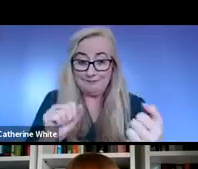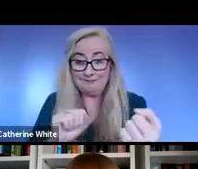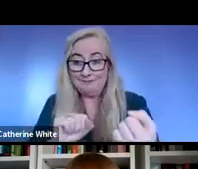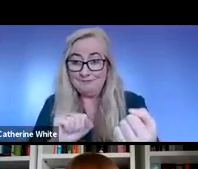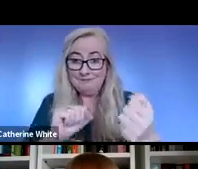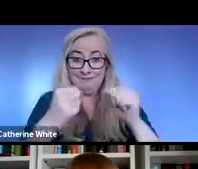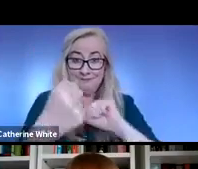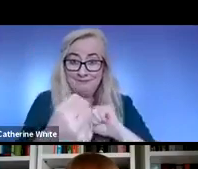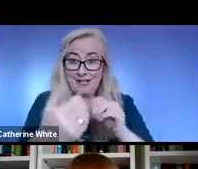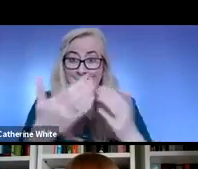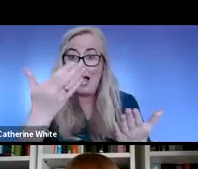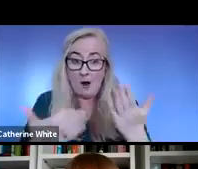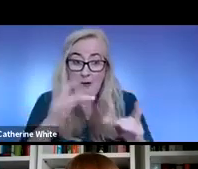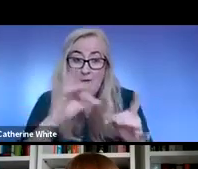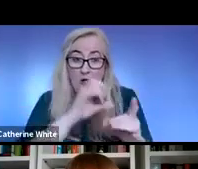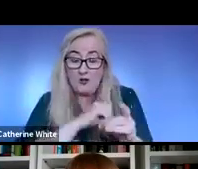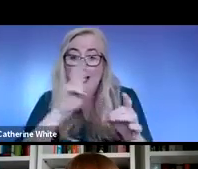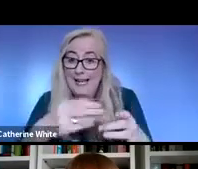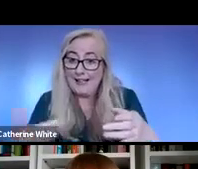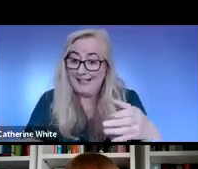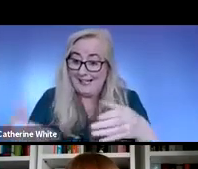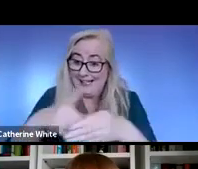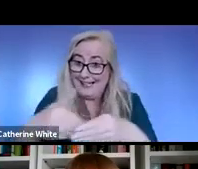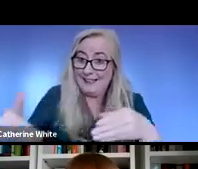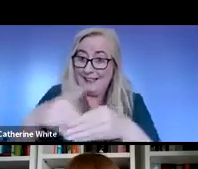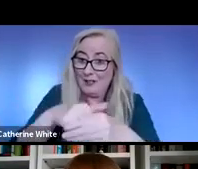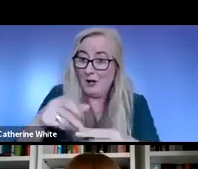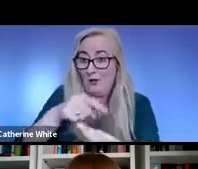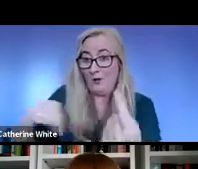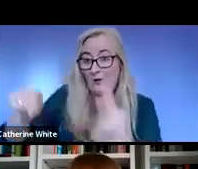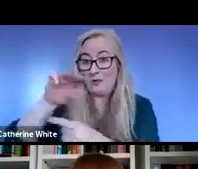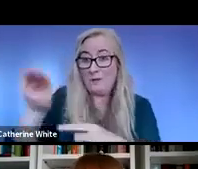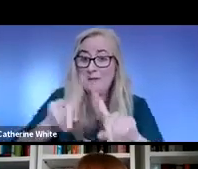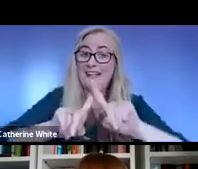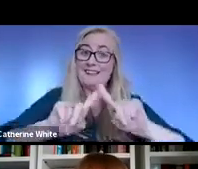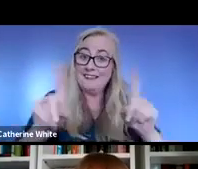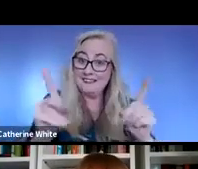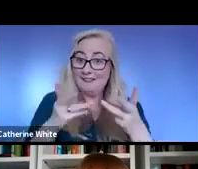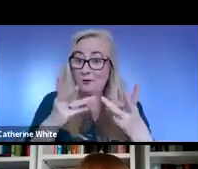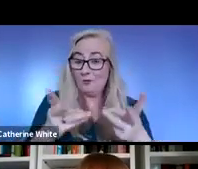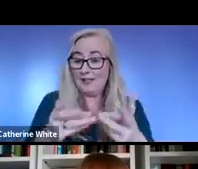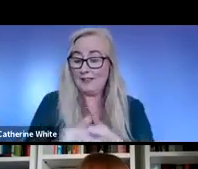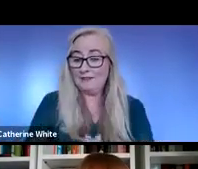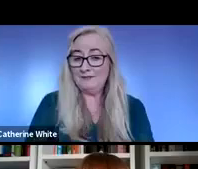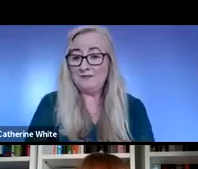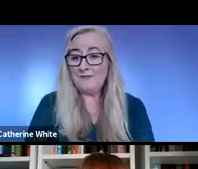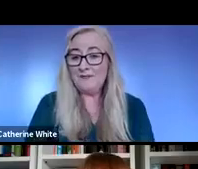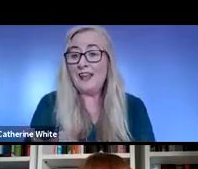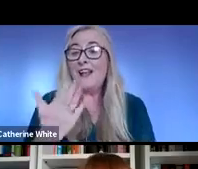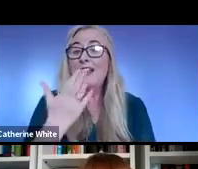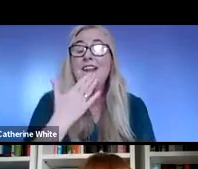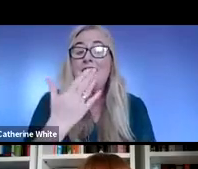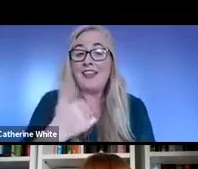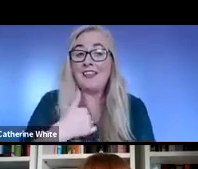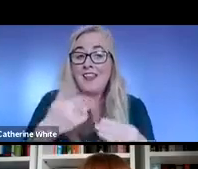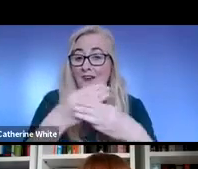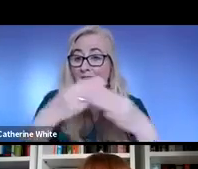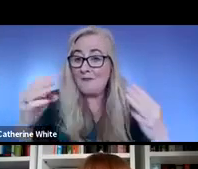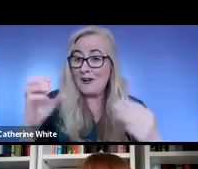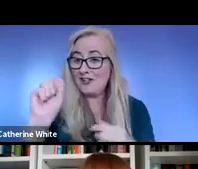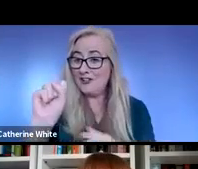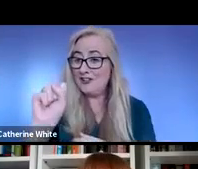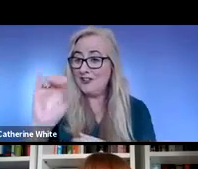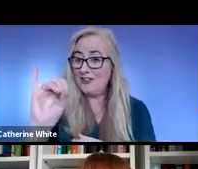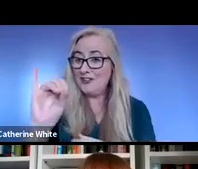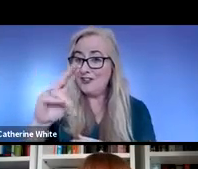exists in order to include the most amount of people in an authentic and meaningful way? Great, thank you very much, Sinead. I